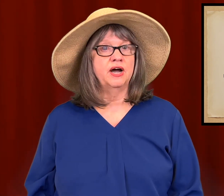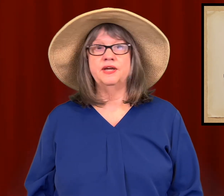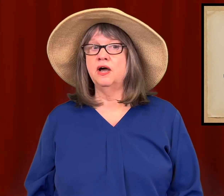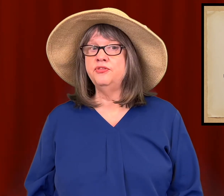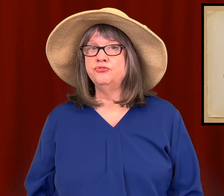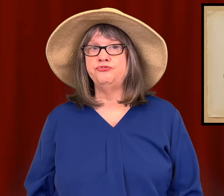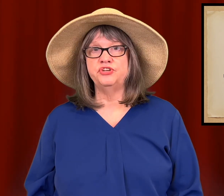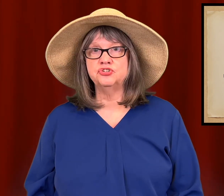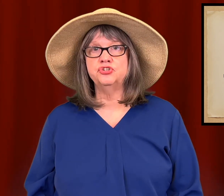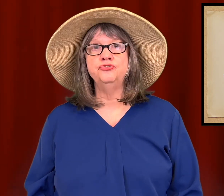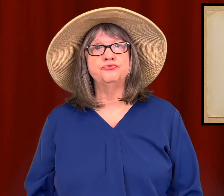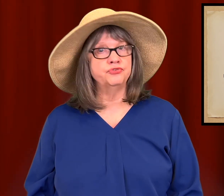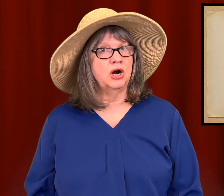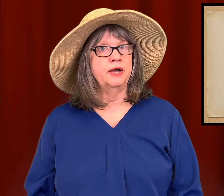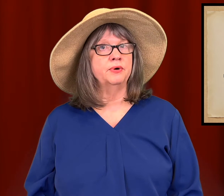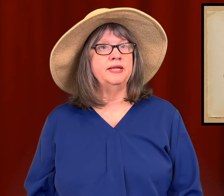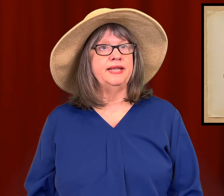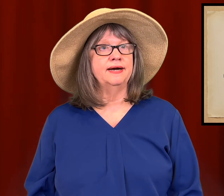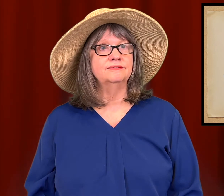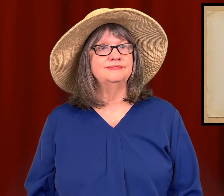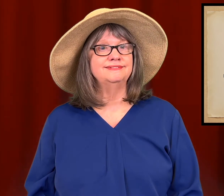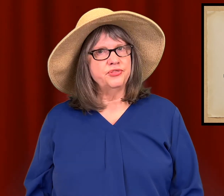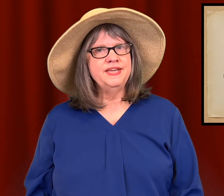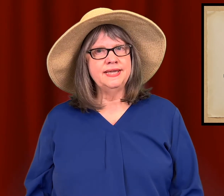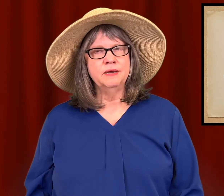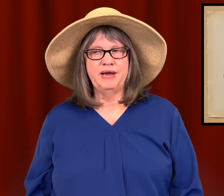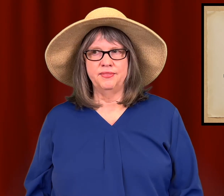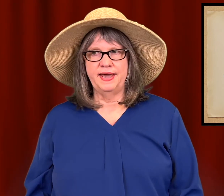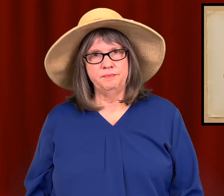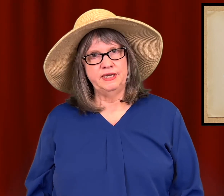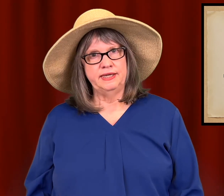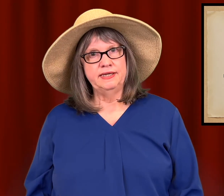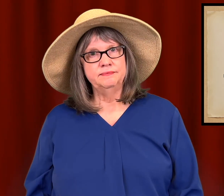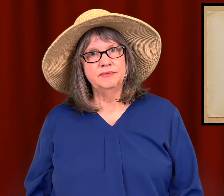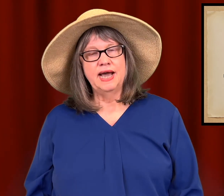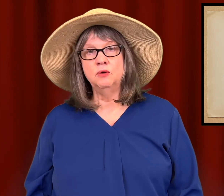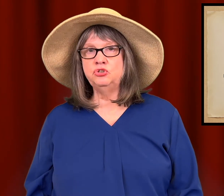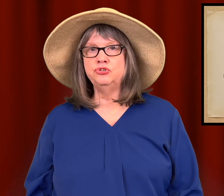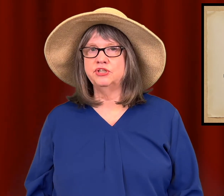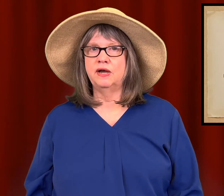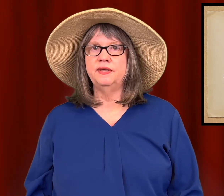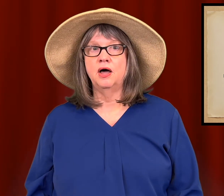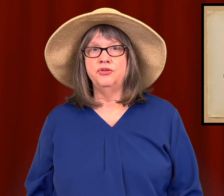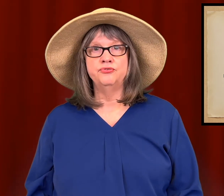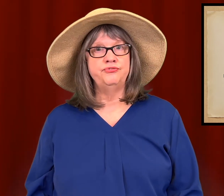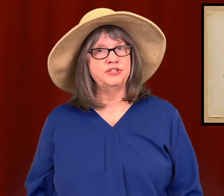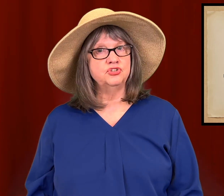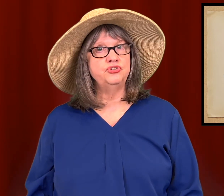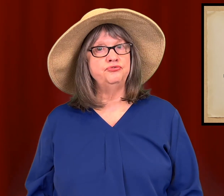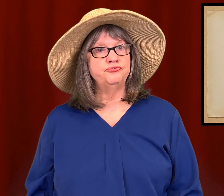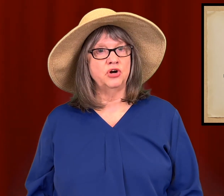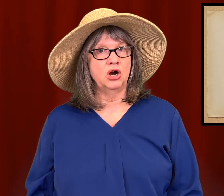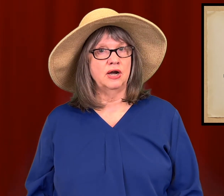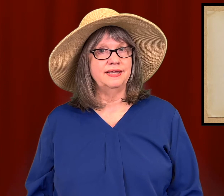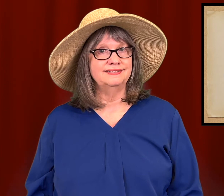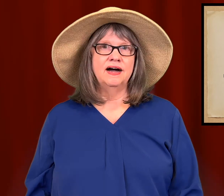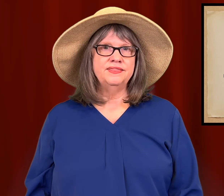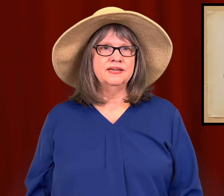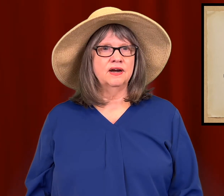got other fish to fry right now. So thinking about that meaning, how would you sign other fish to fry? I think I